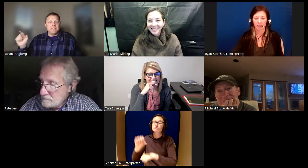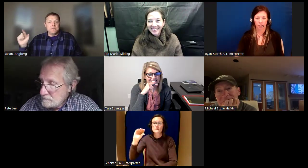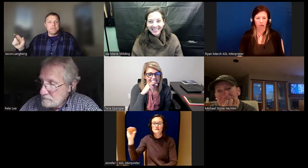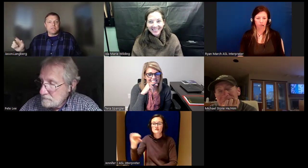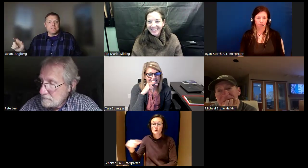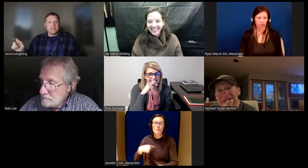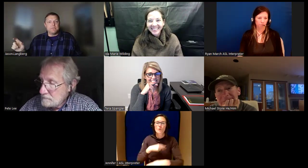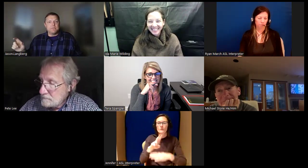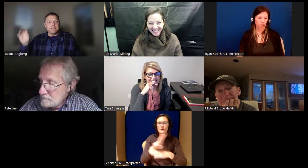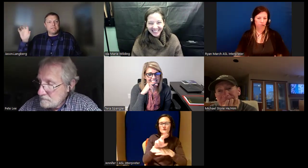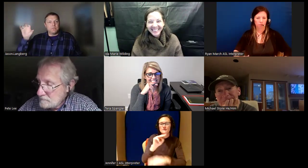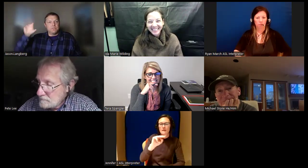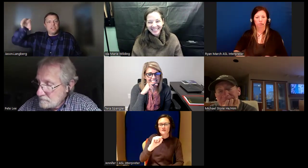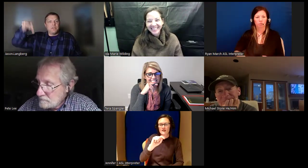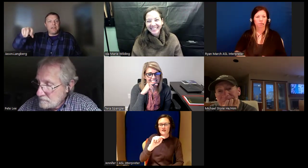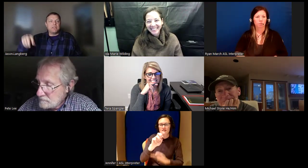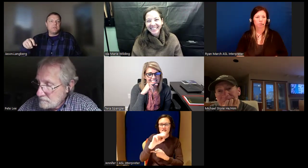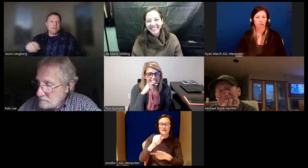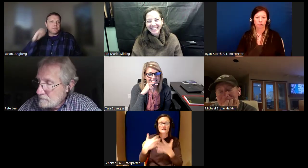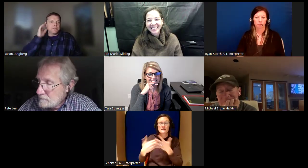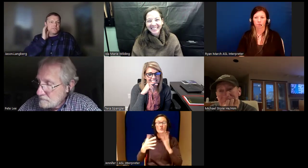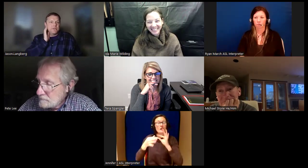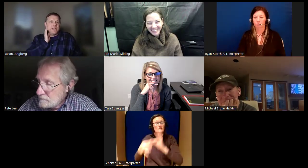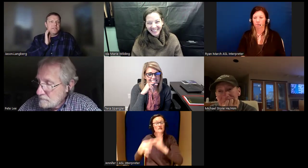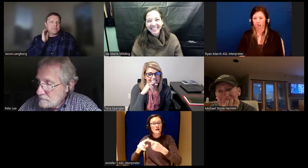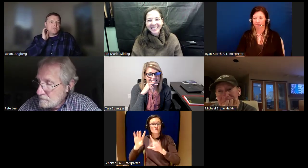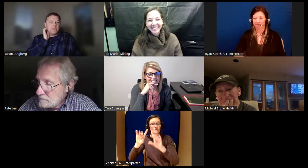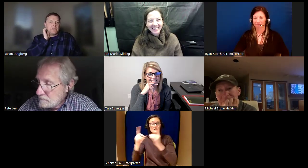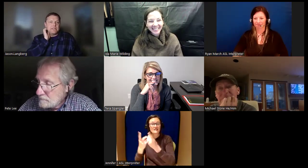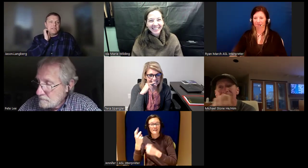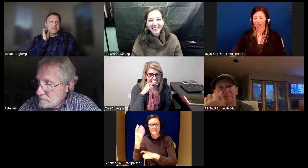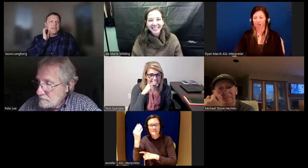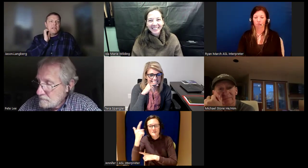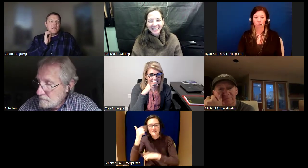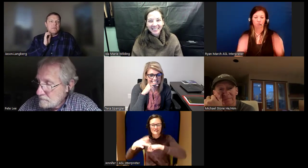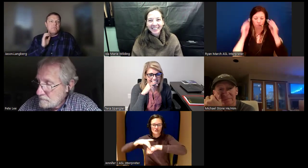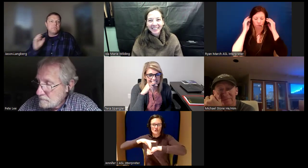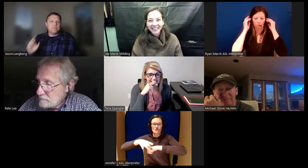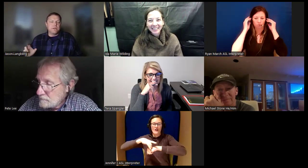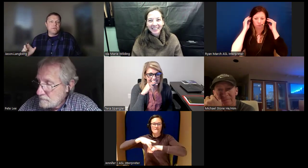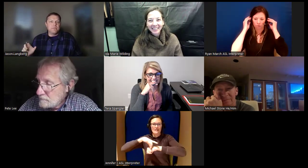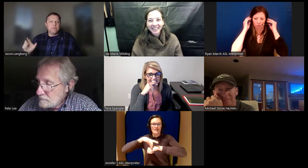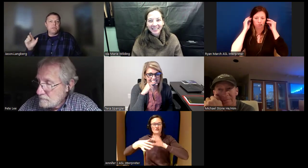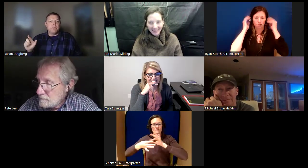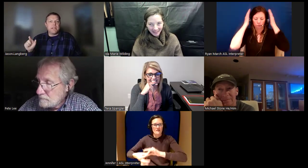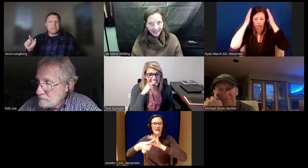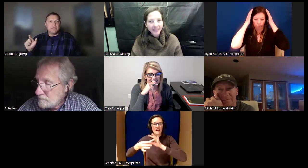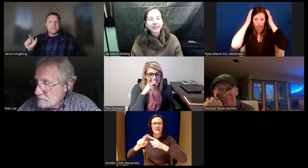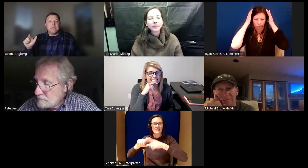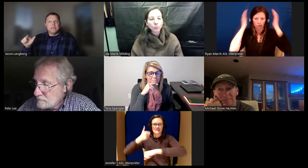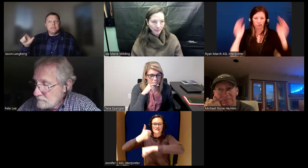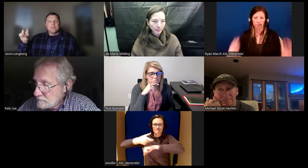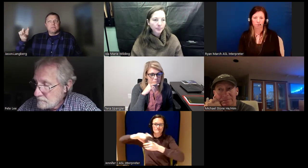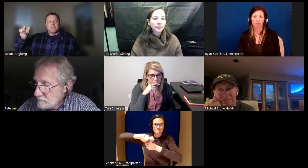tied to District 11 because it's geographically where the school is located, and that's what the law says. The bill that